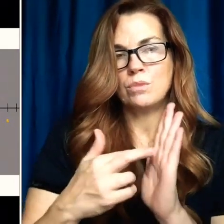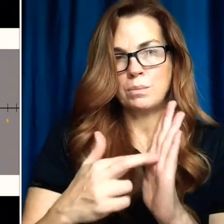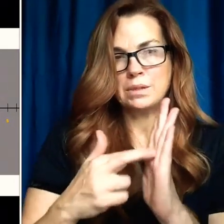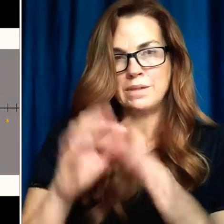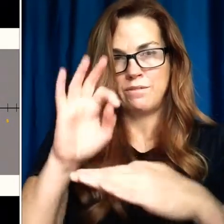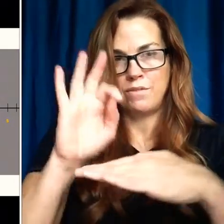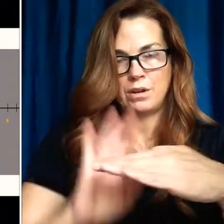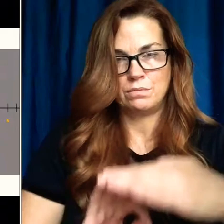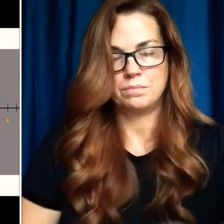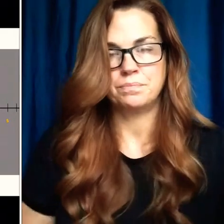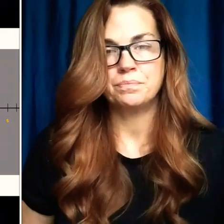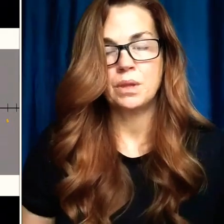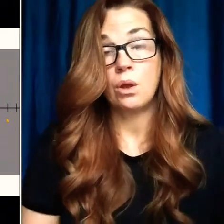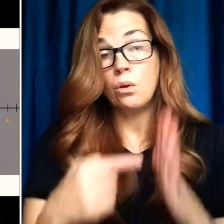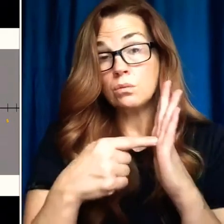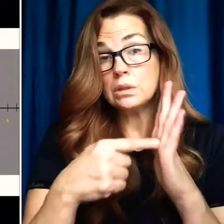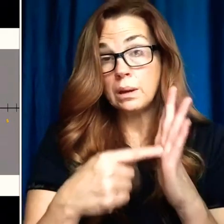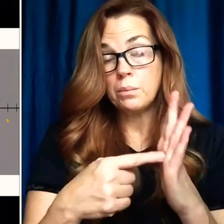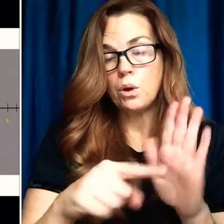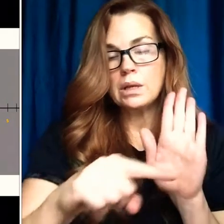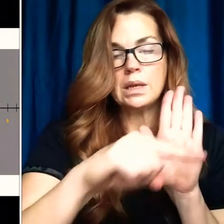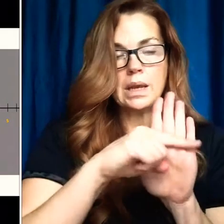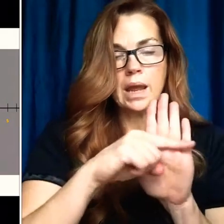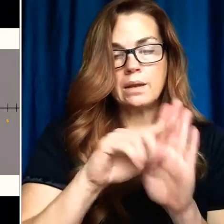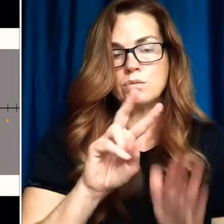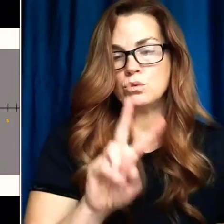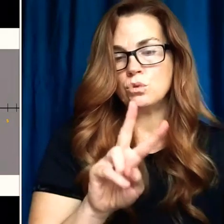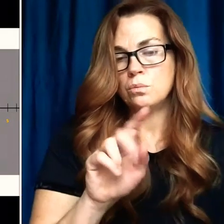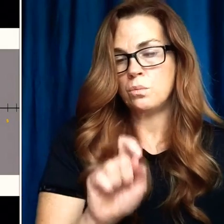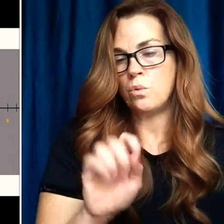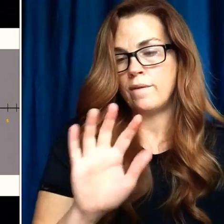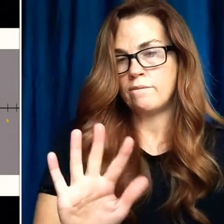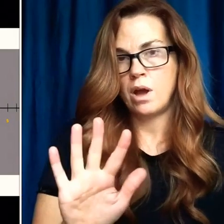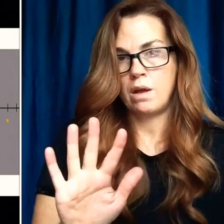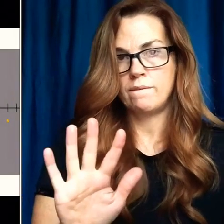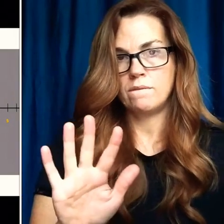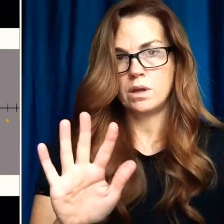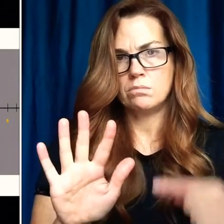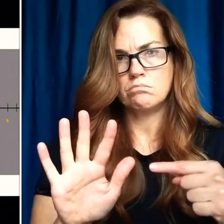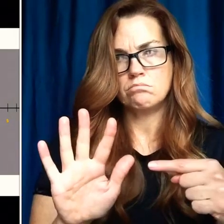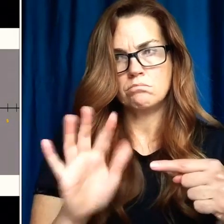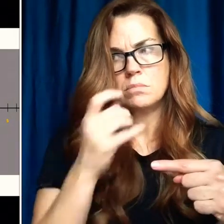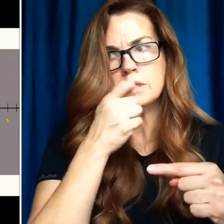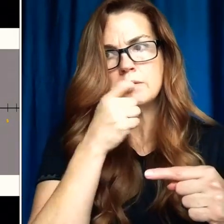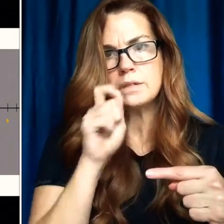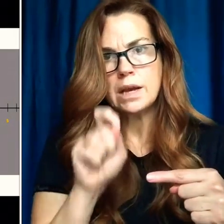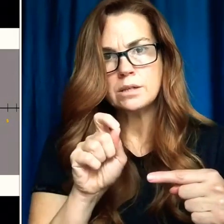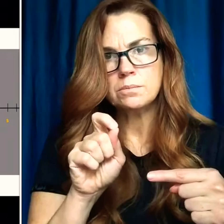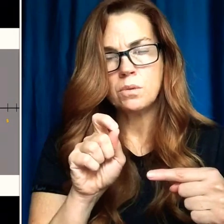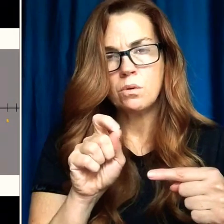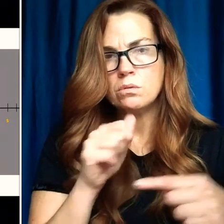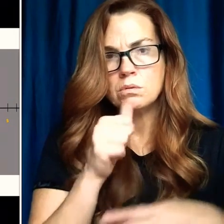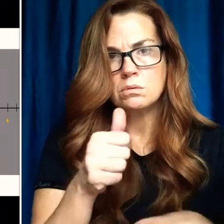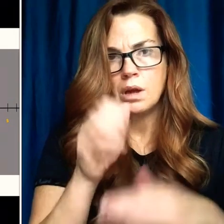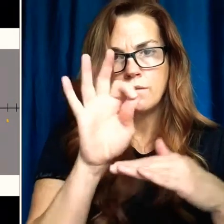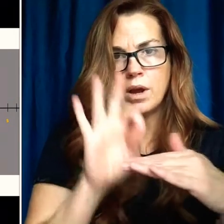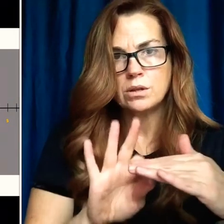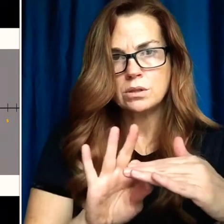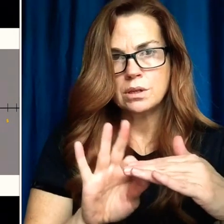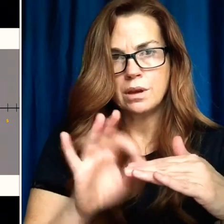-2.5, that's not a fraction, that's a decimal. But I could write it as -2.5. A mixed number